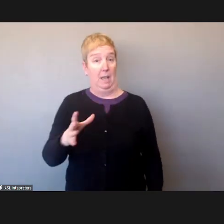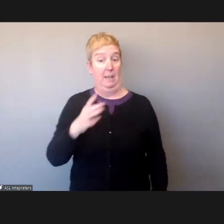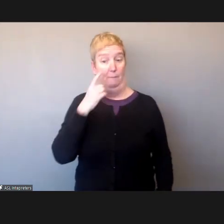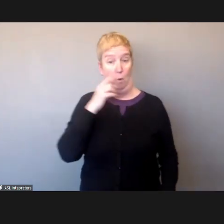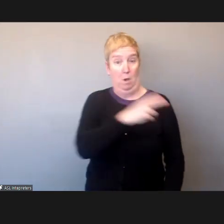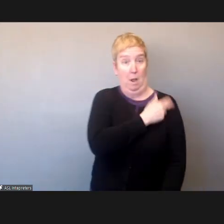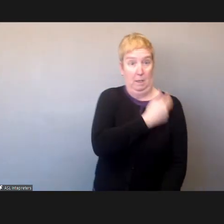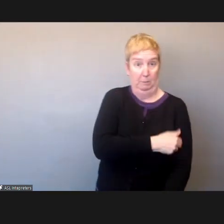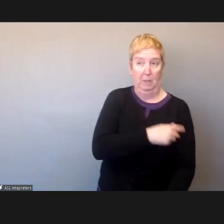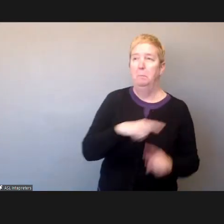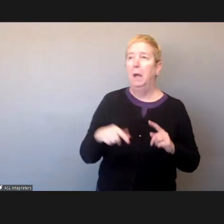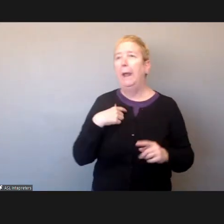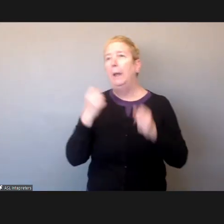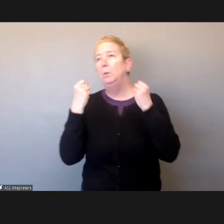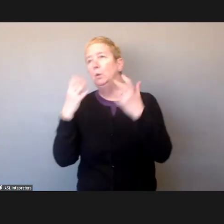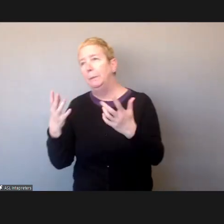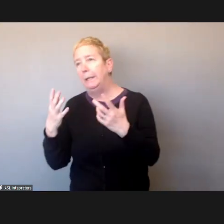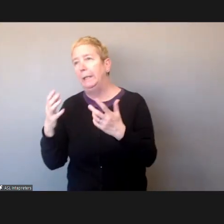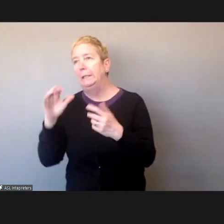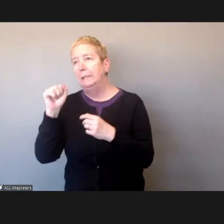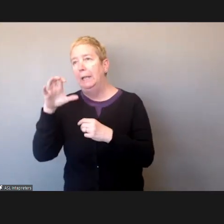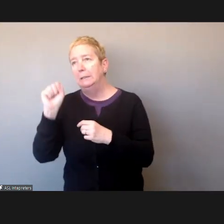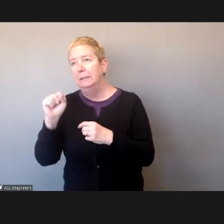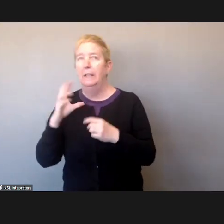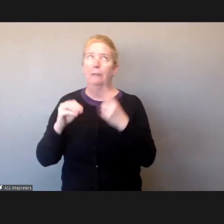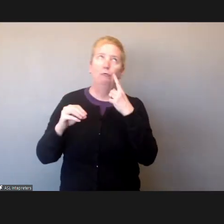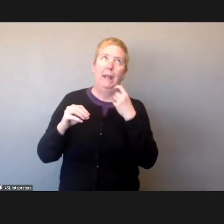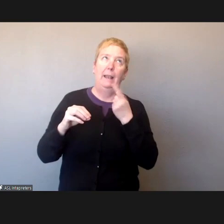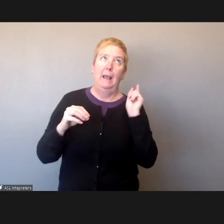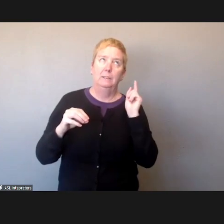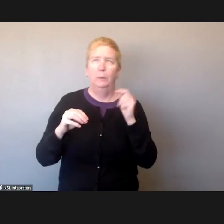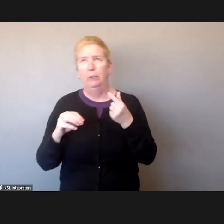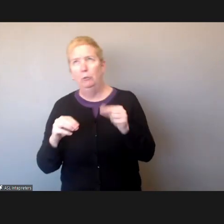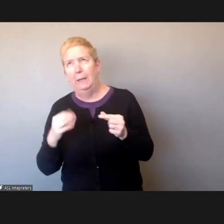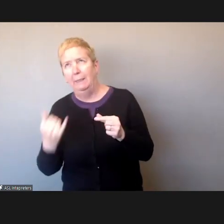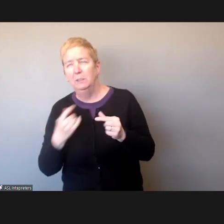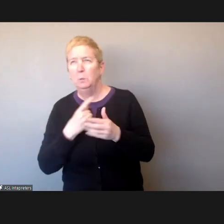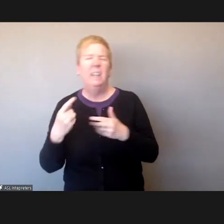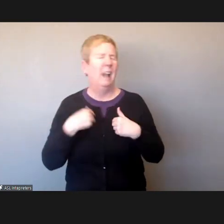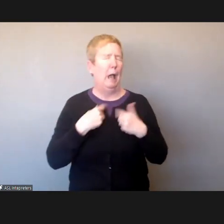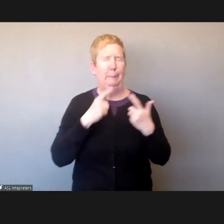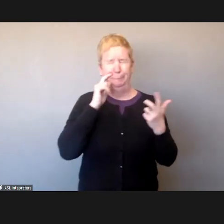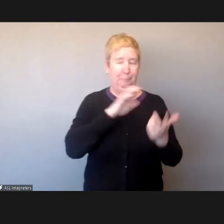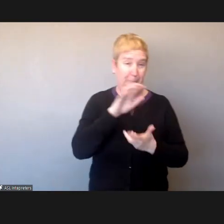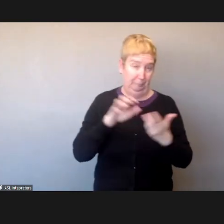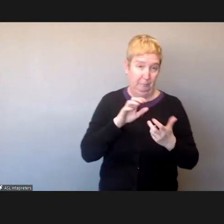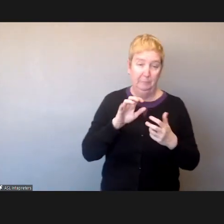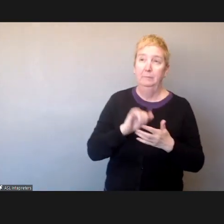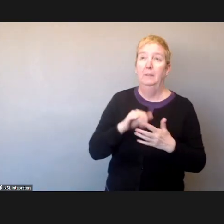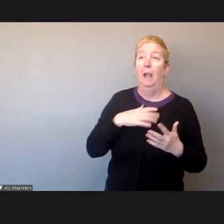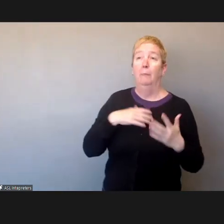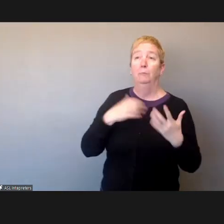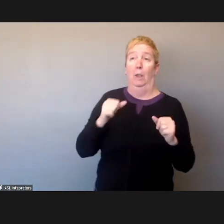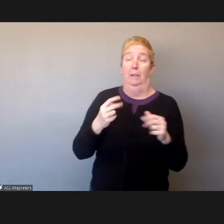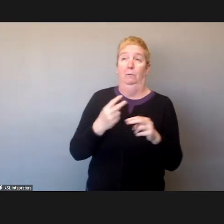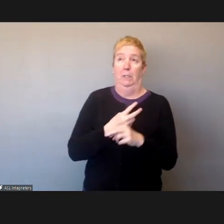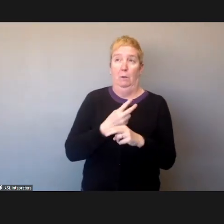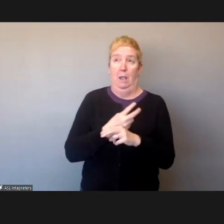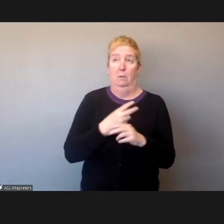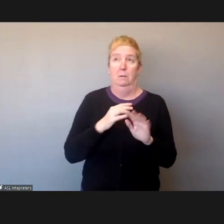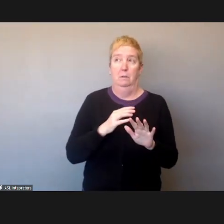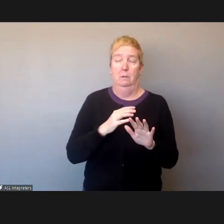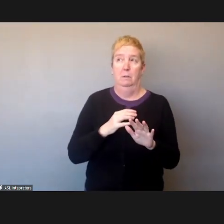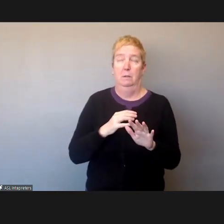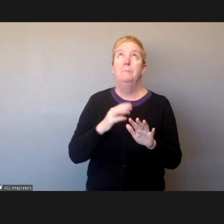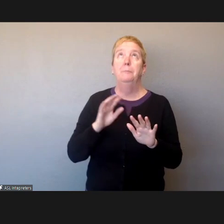in the case category and was red last week and is green this week. So I guess what I'm trying to ask is,